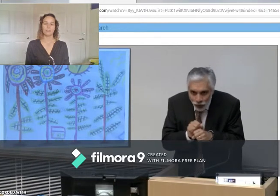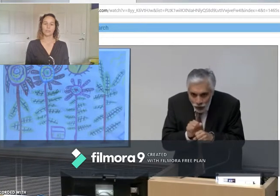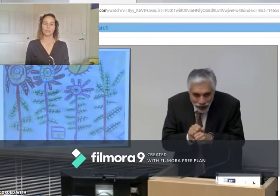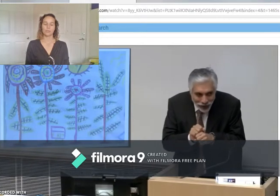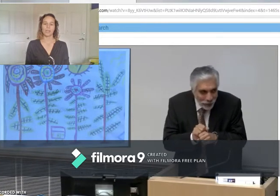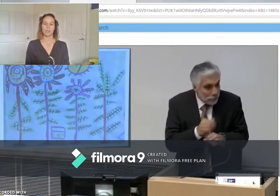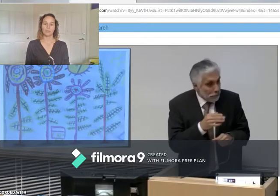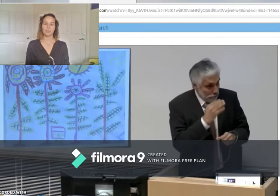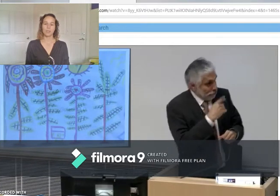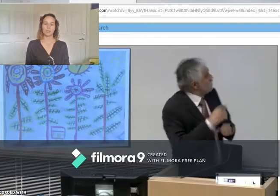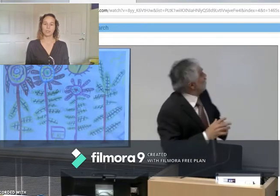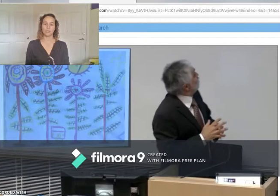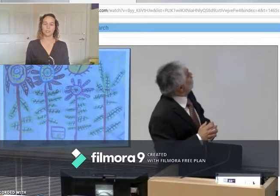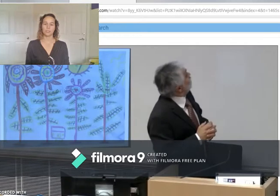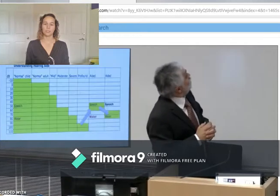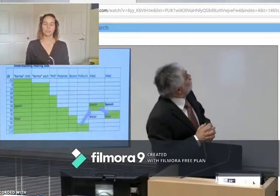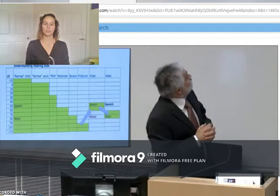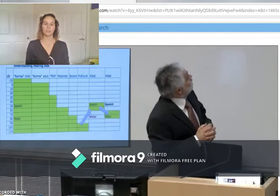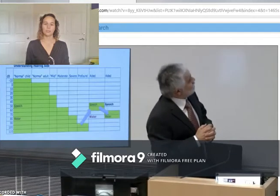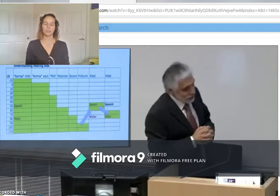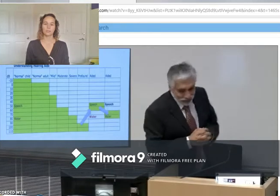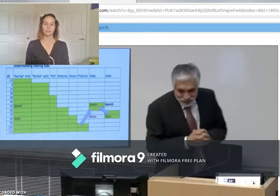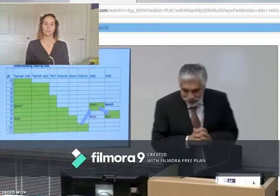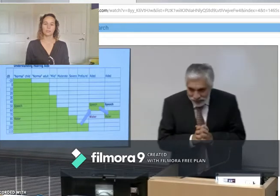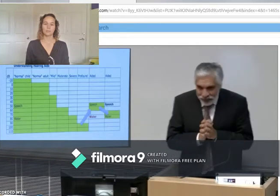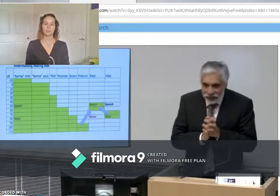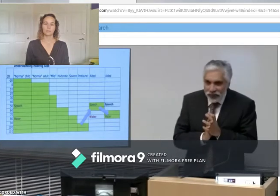I had vocal training. It was hard work.